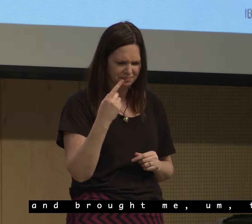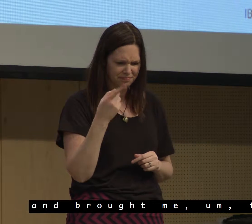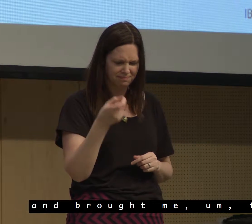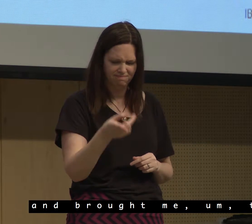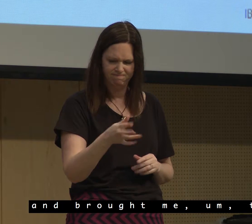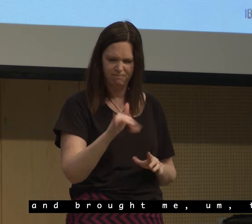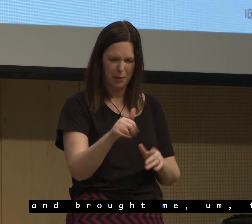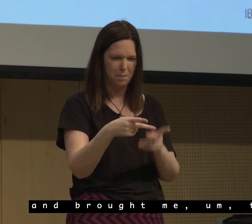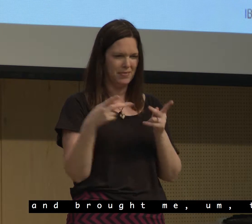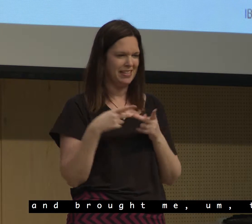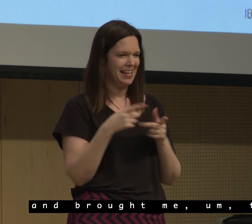me